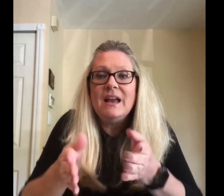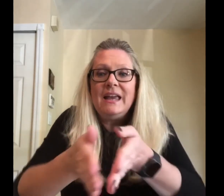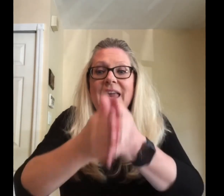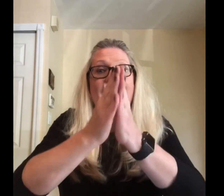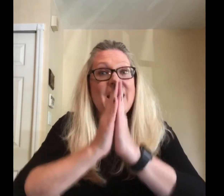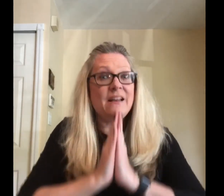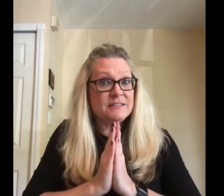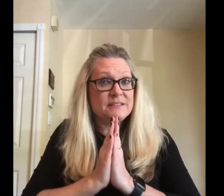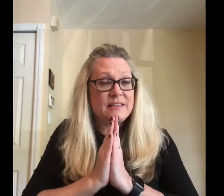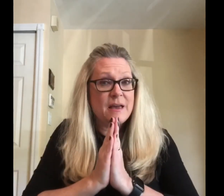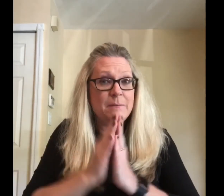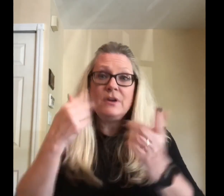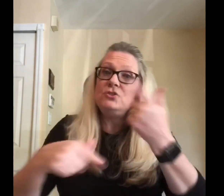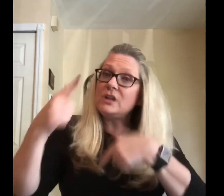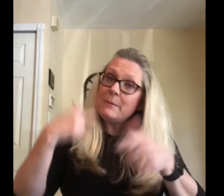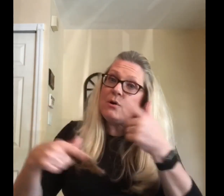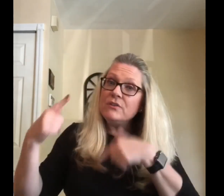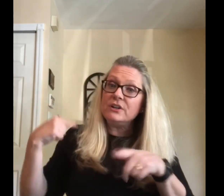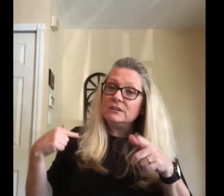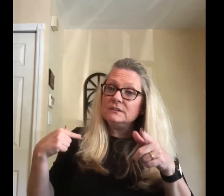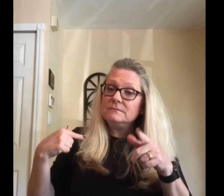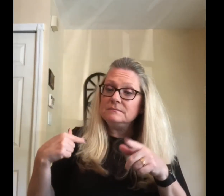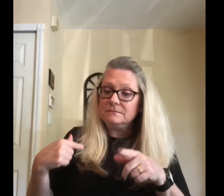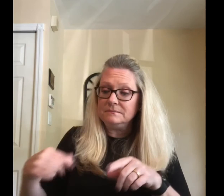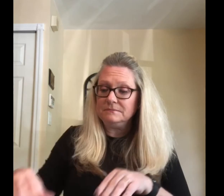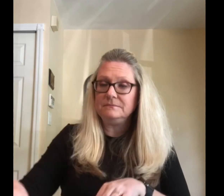He asks them to come over.